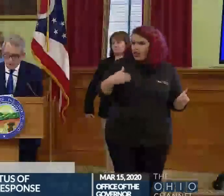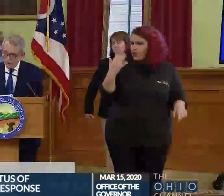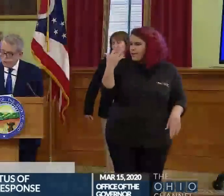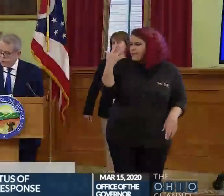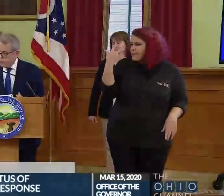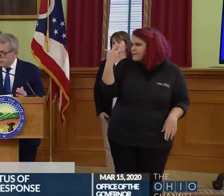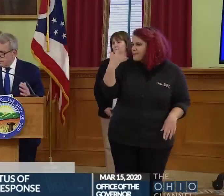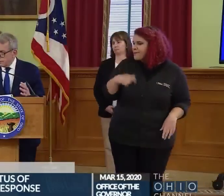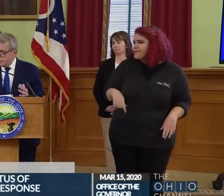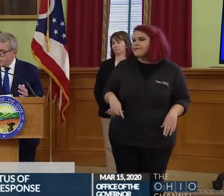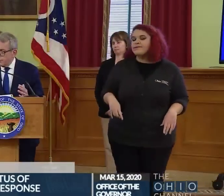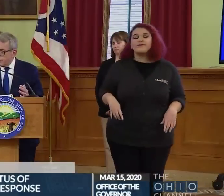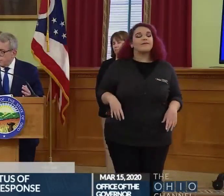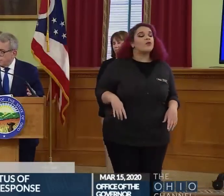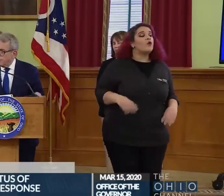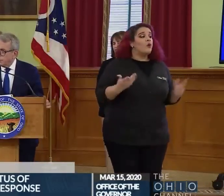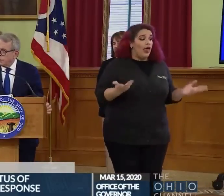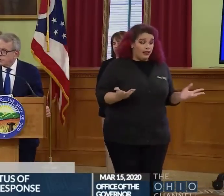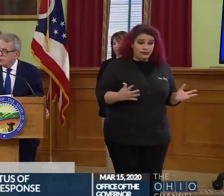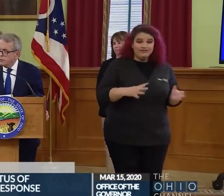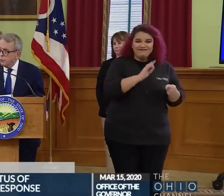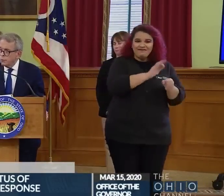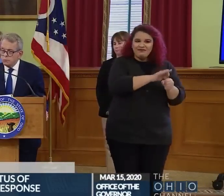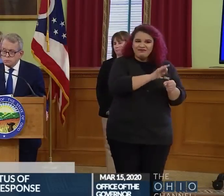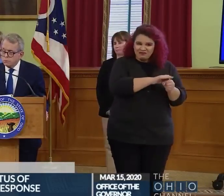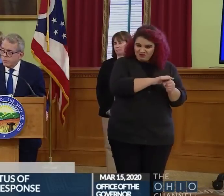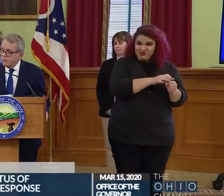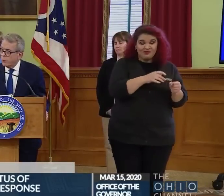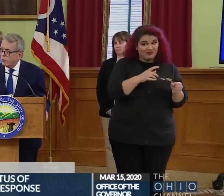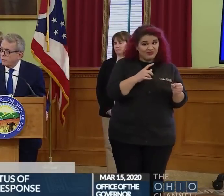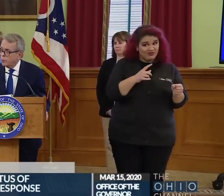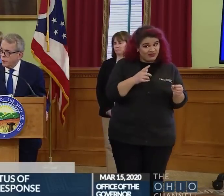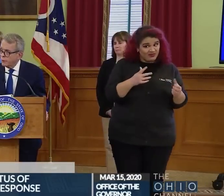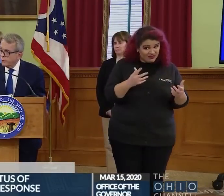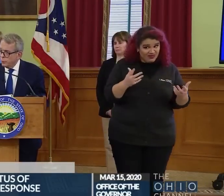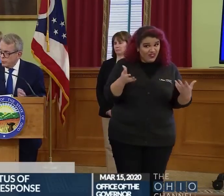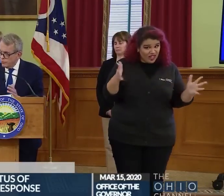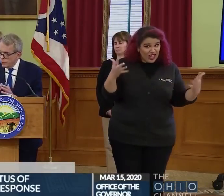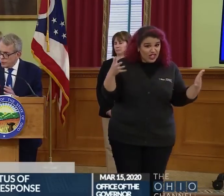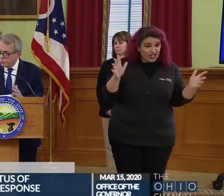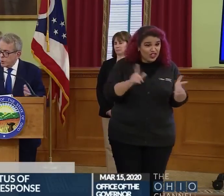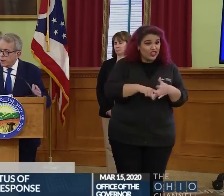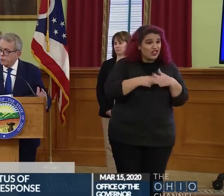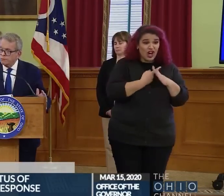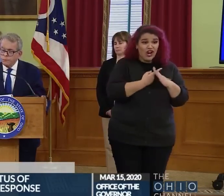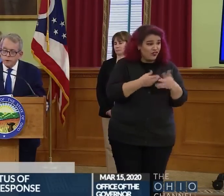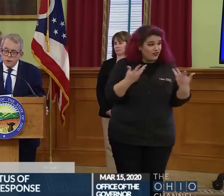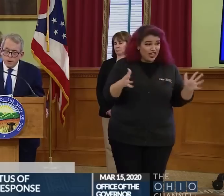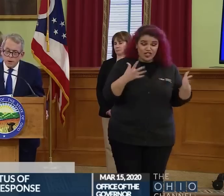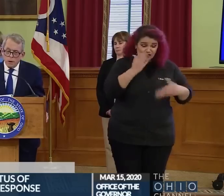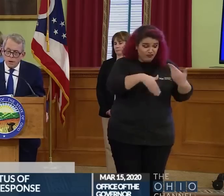The elections, first of all, we've been voting for four weeks. The voting is spread out.